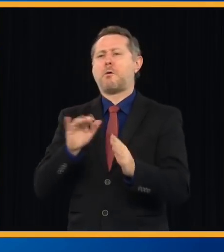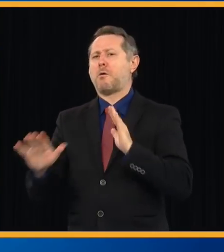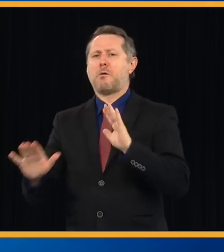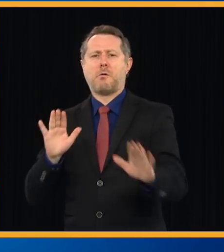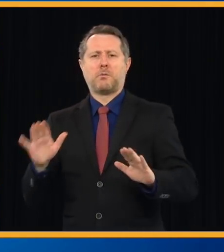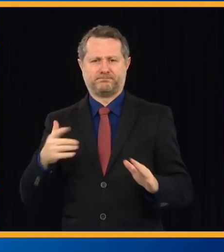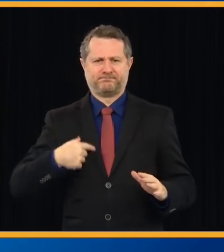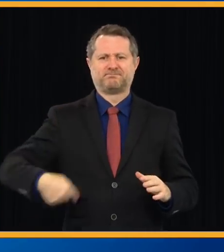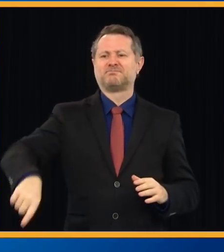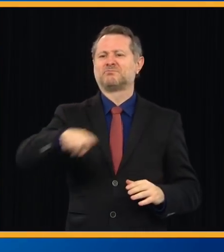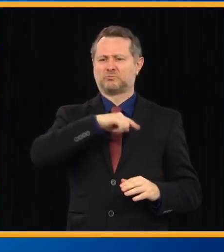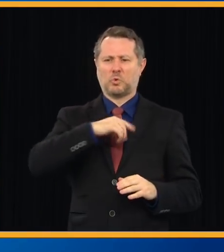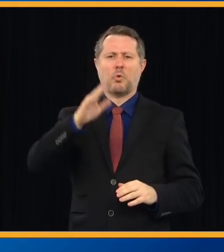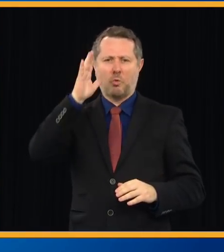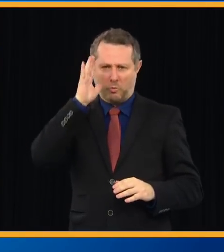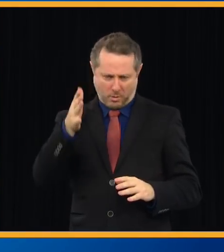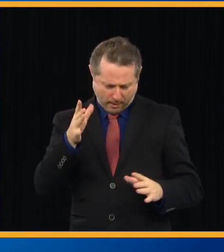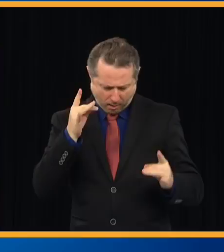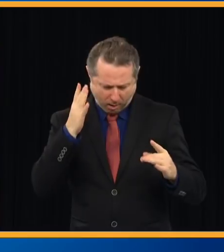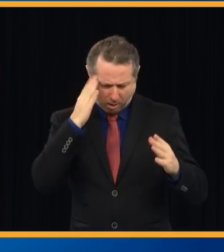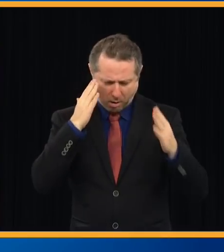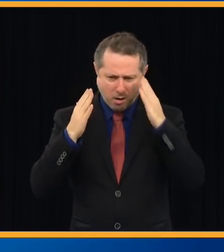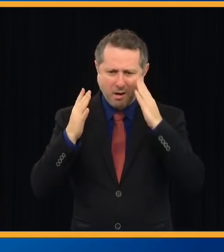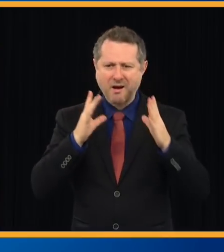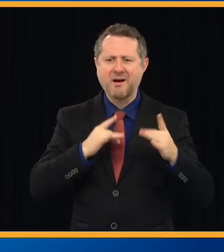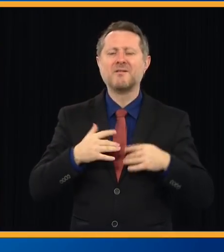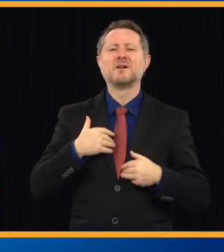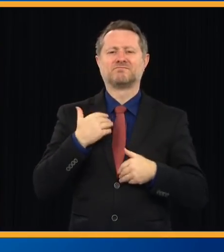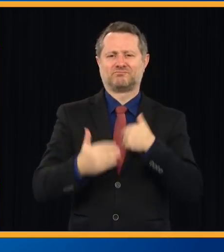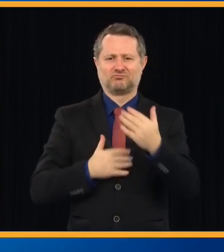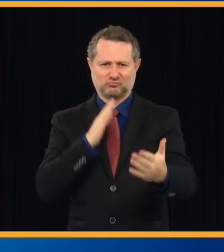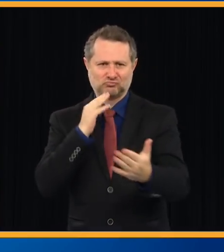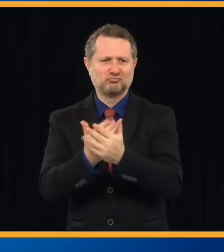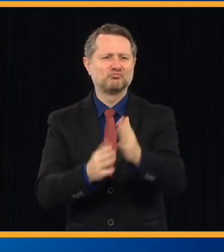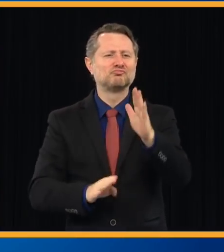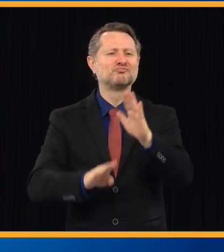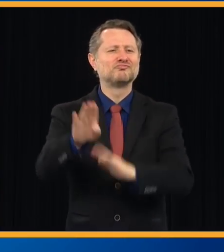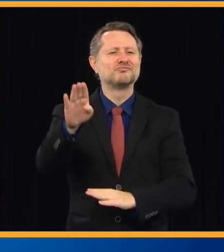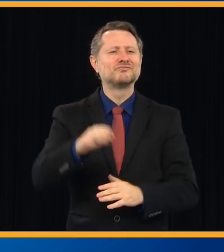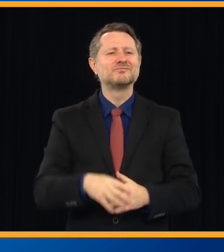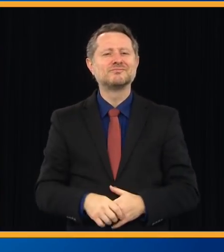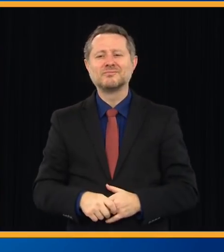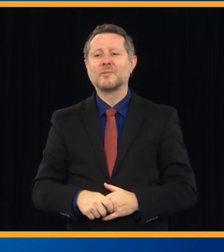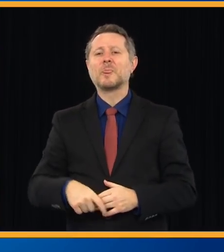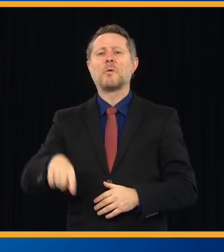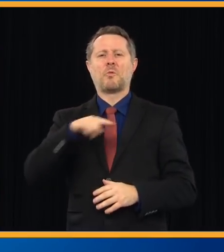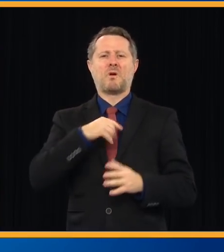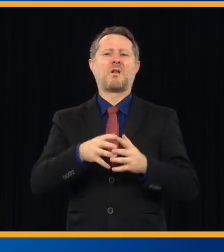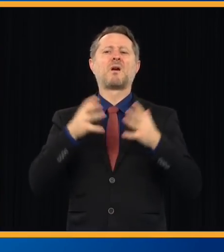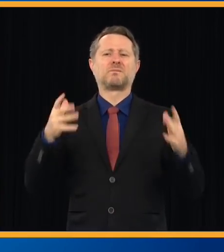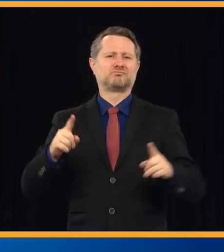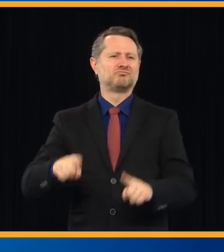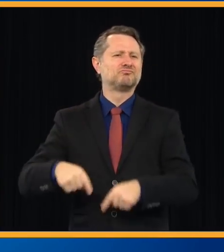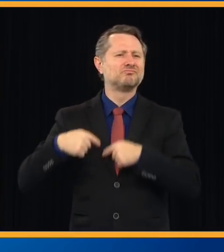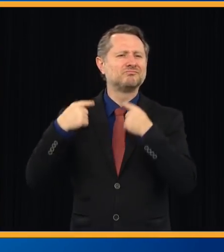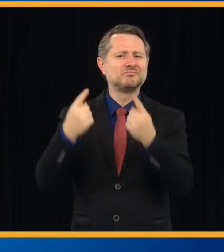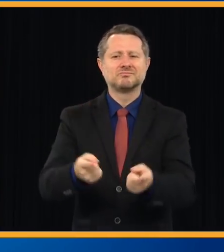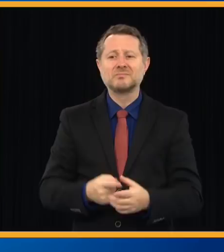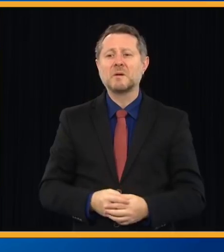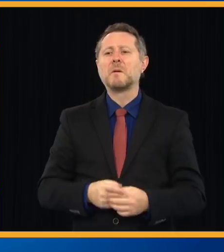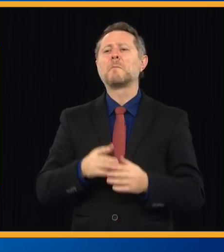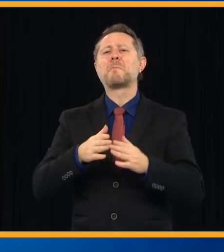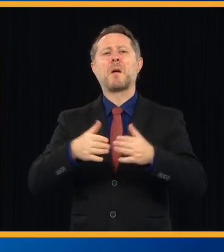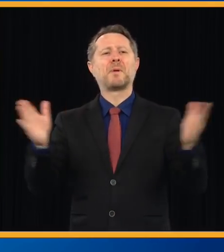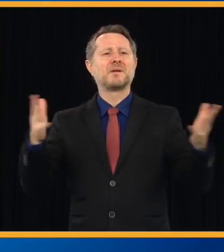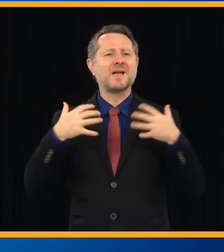grow. We're going to learn many difficult lessons from this situation. We're going to learn about public health